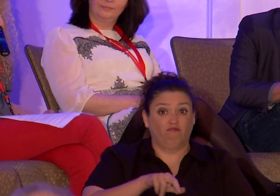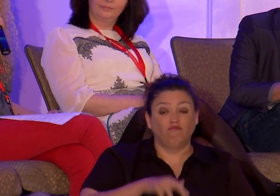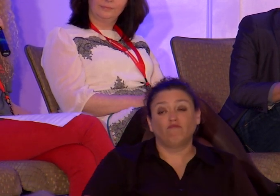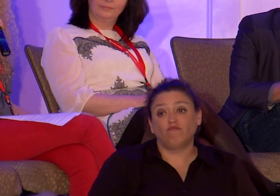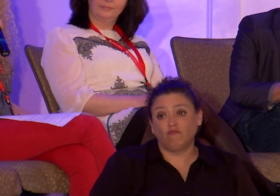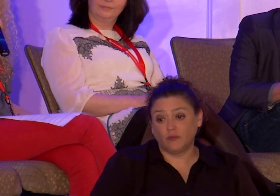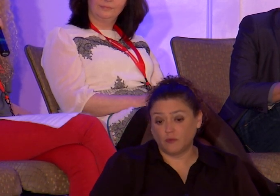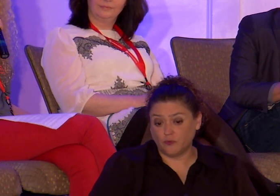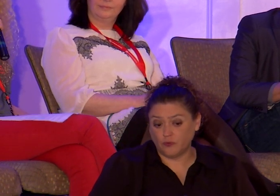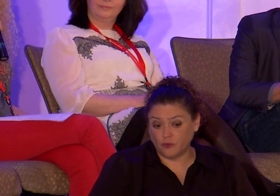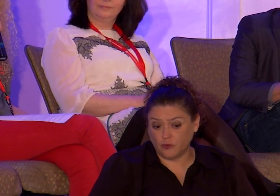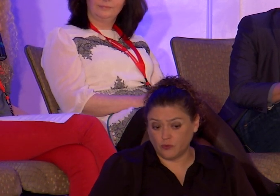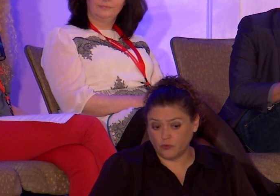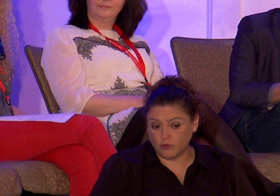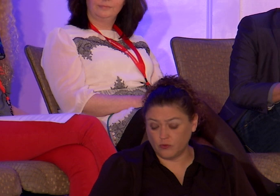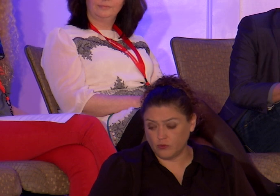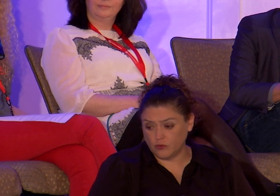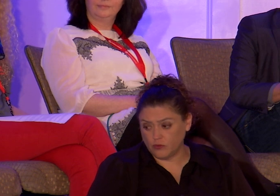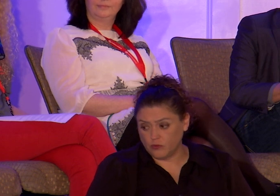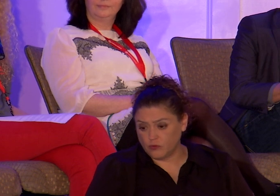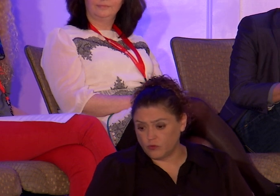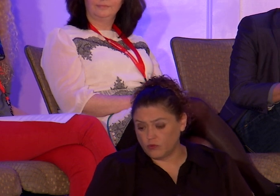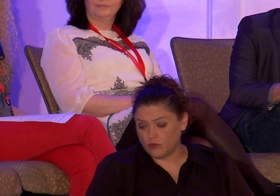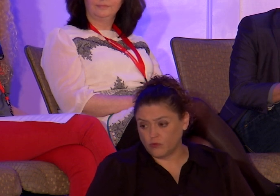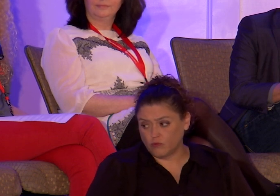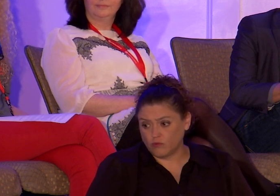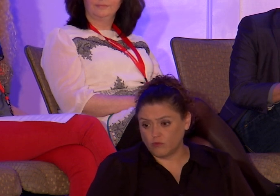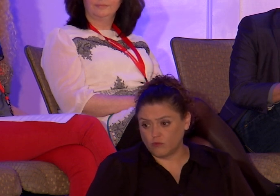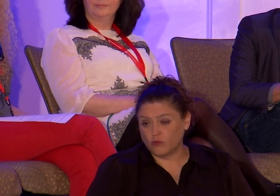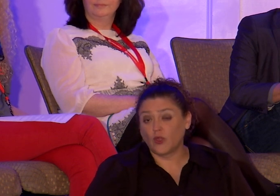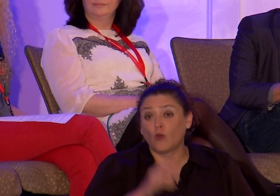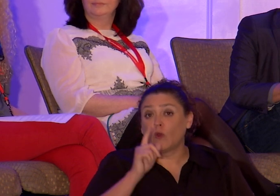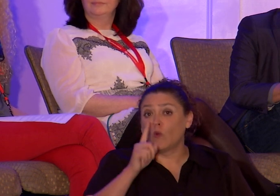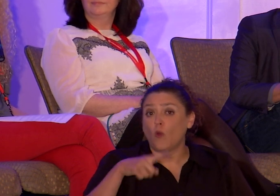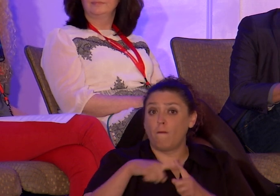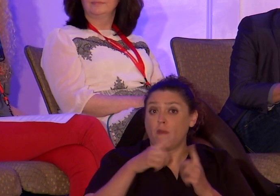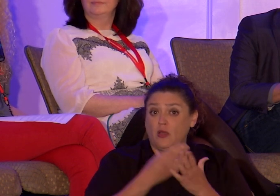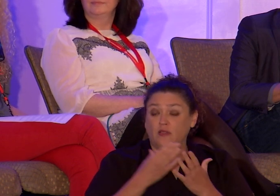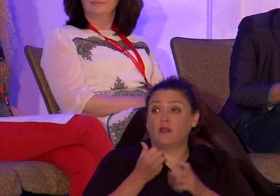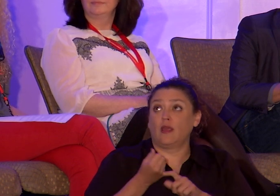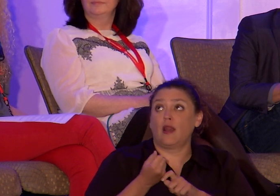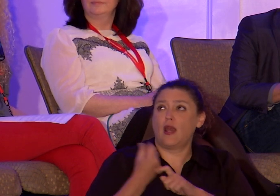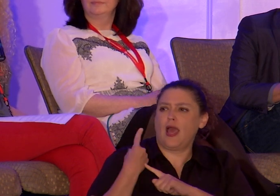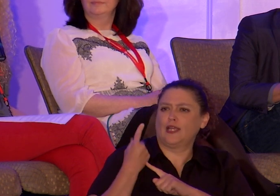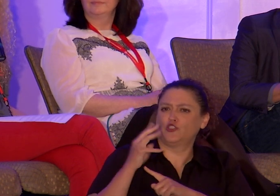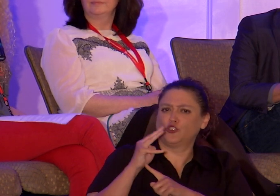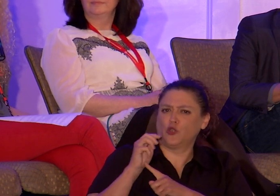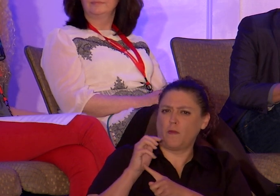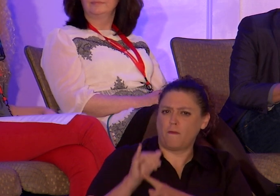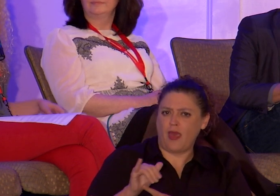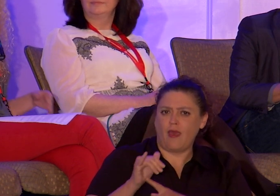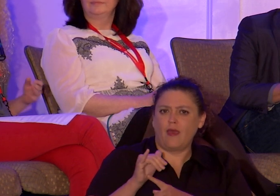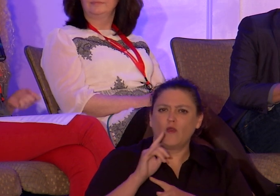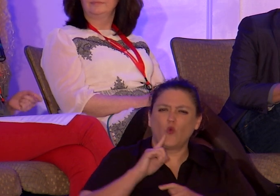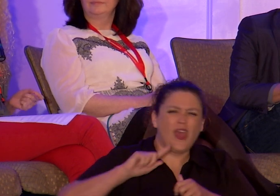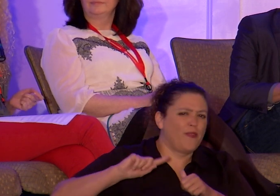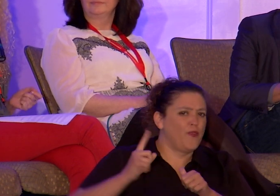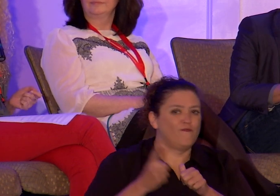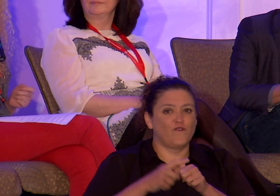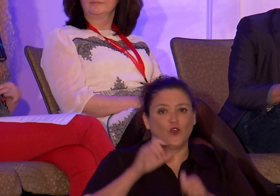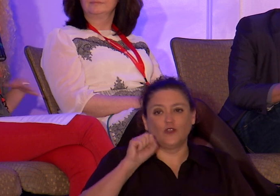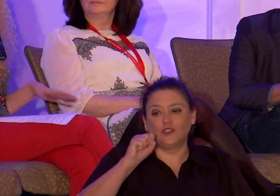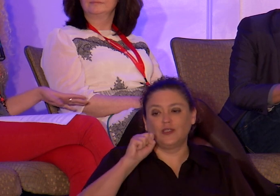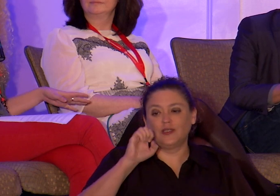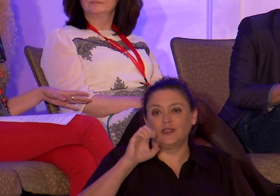Now, one good thing was that last year in May, we had the first secular humanist